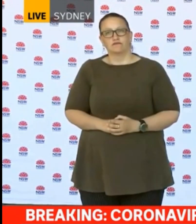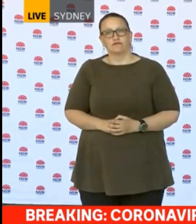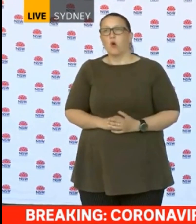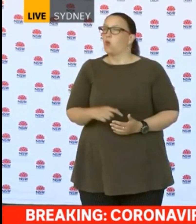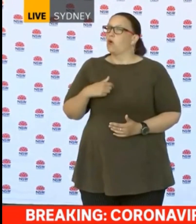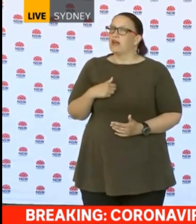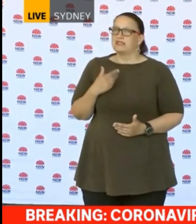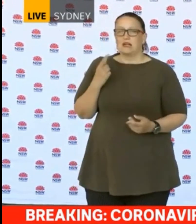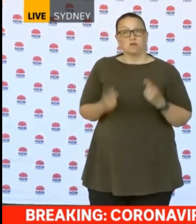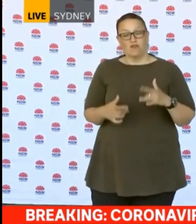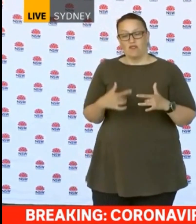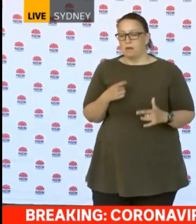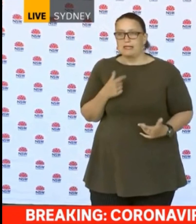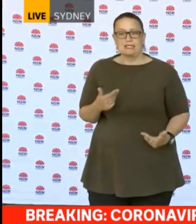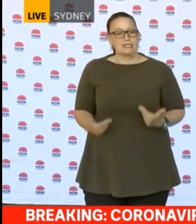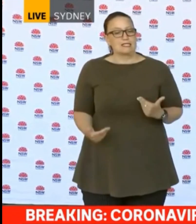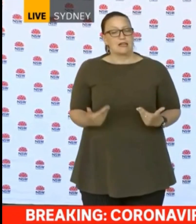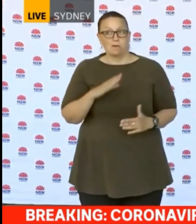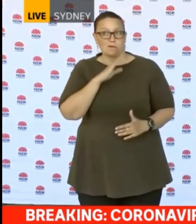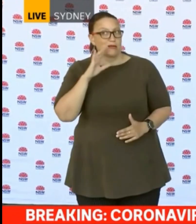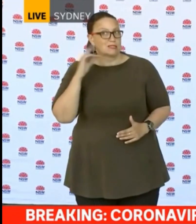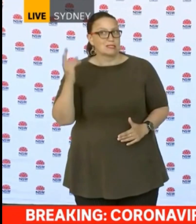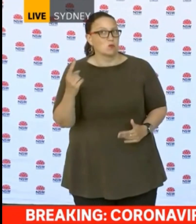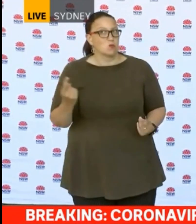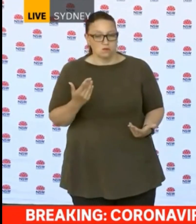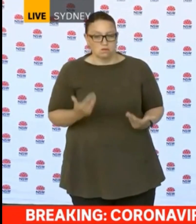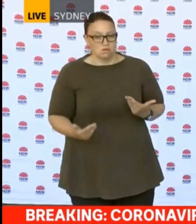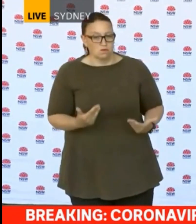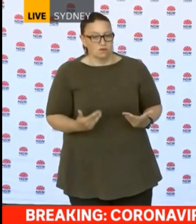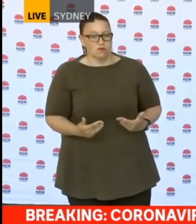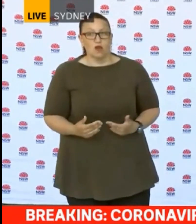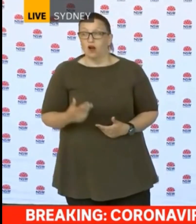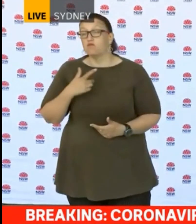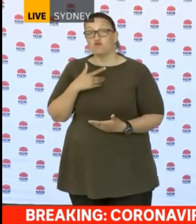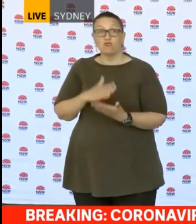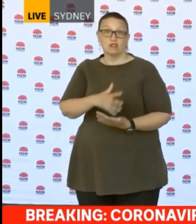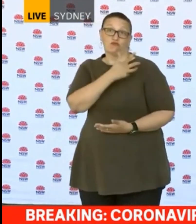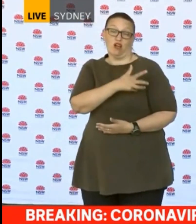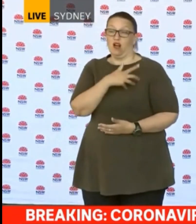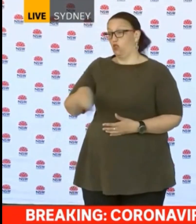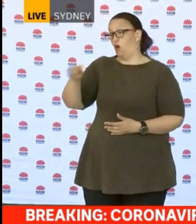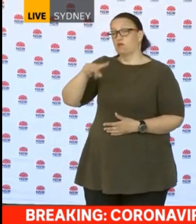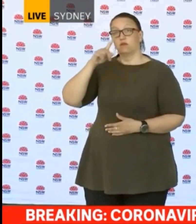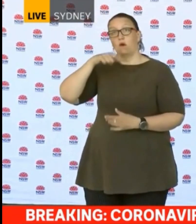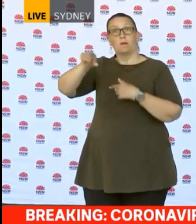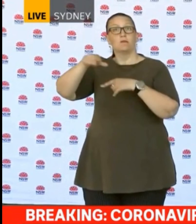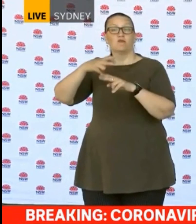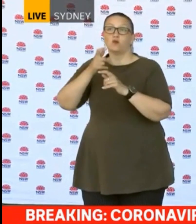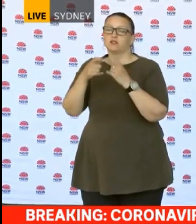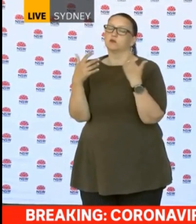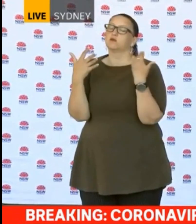lingering doubt that we've missed cases, but I think this highlights the actions of these individuals in coming forward for testing